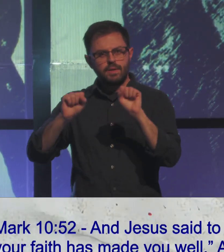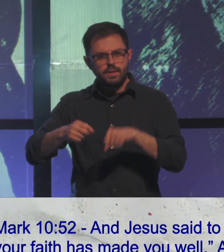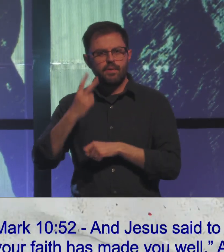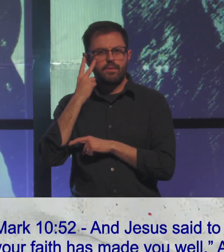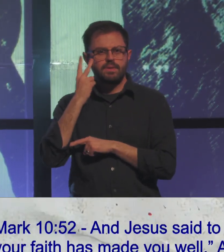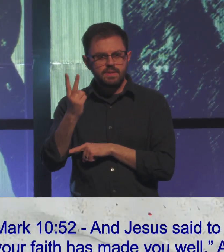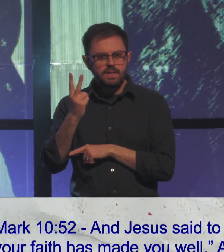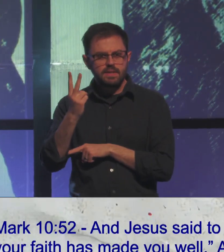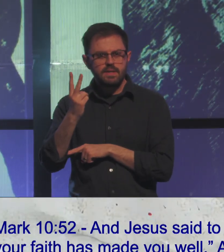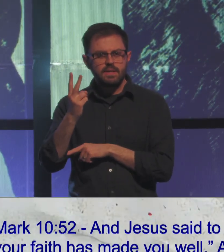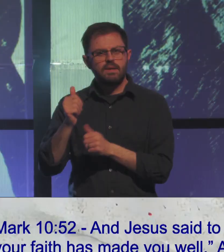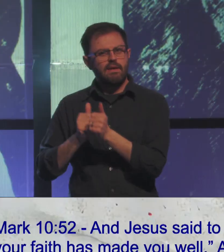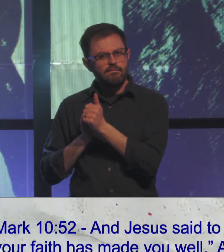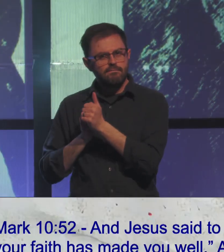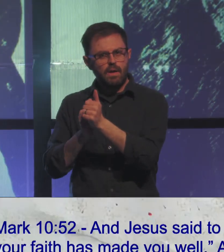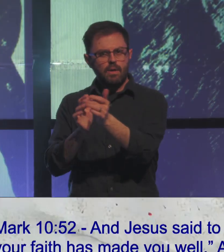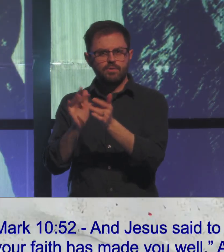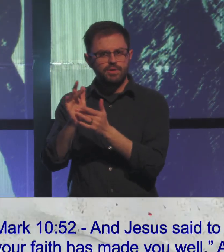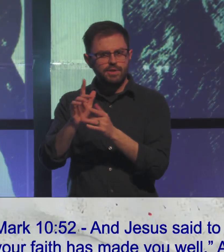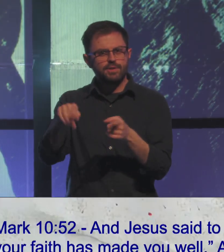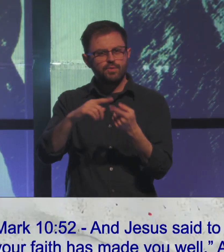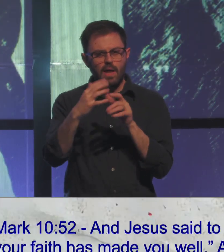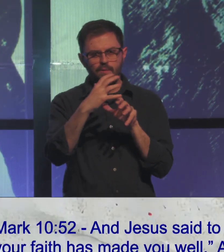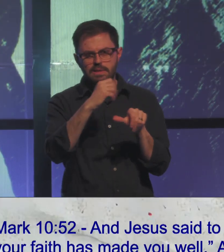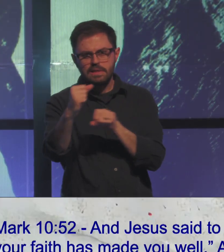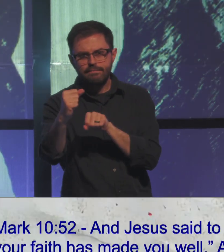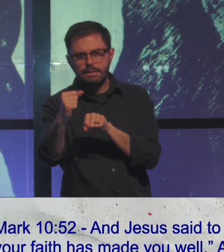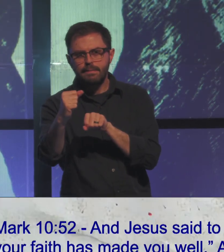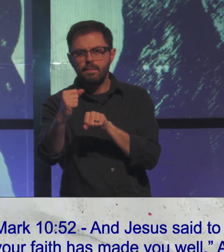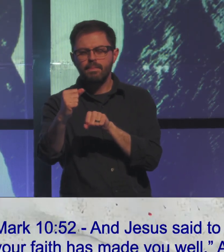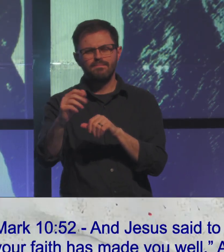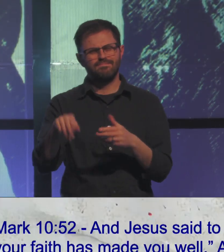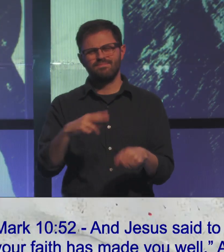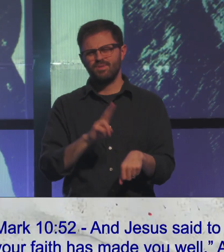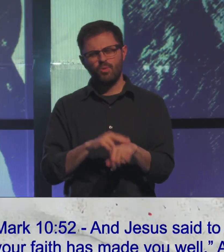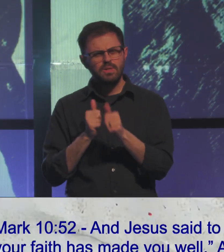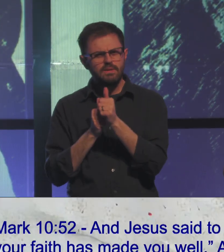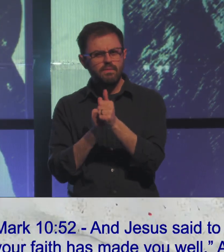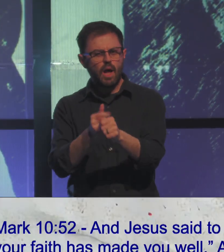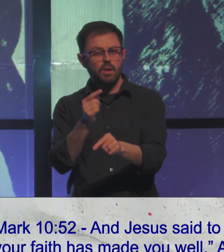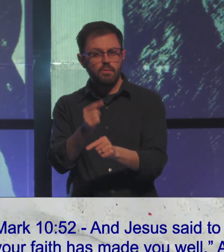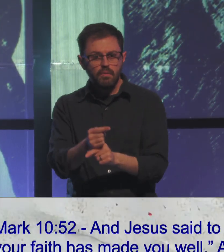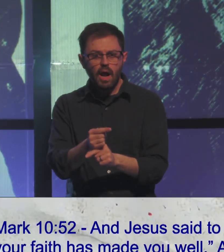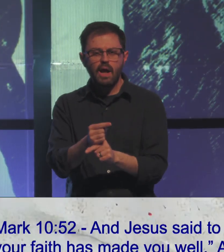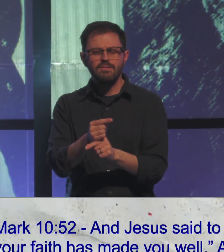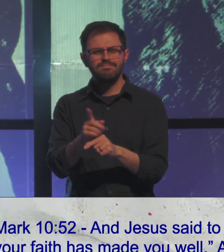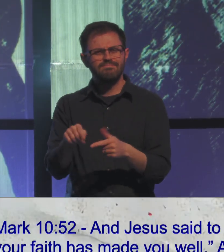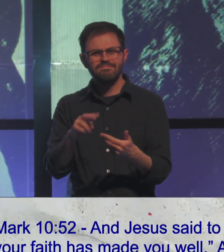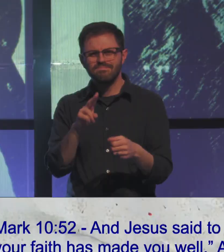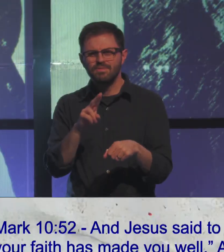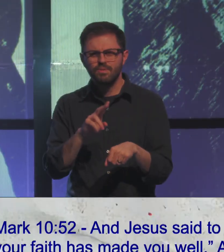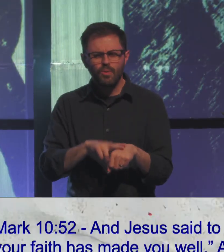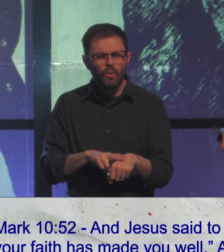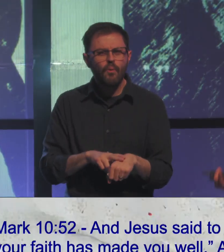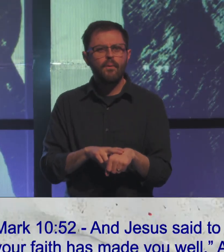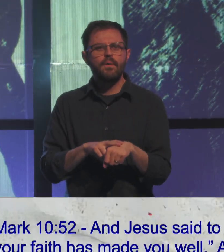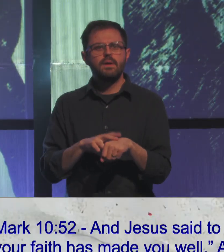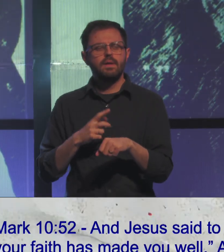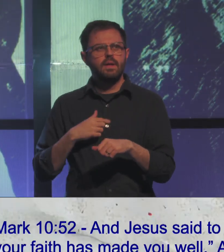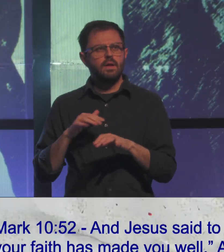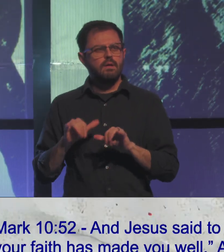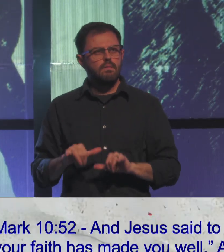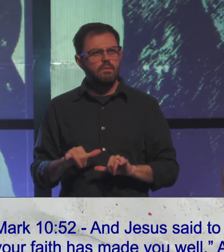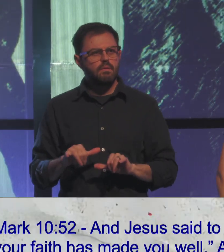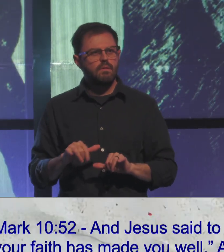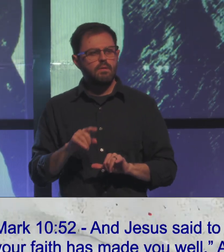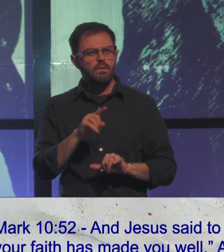him on the way. Of course he followed Jesus. Of course he lingered in the midst of the only person in